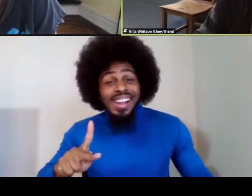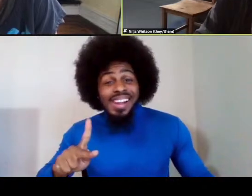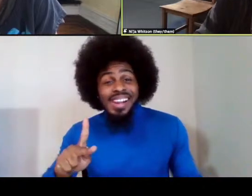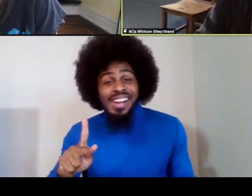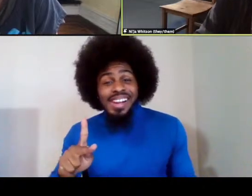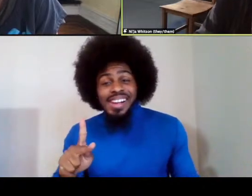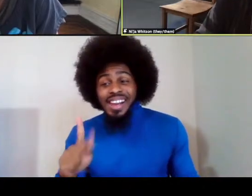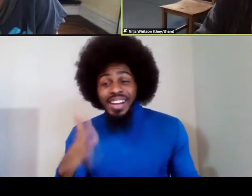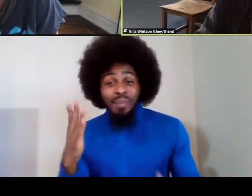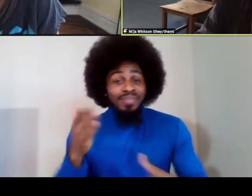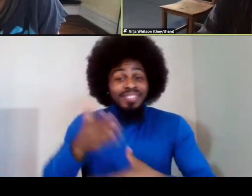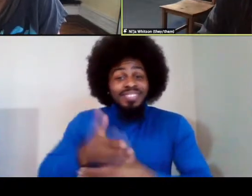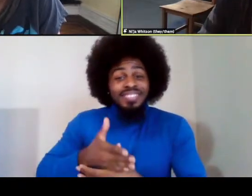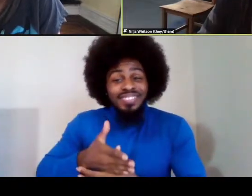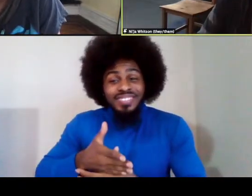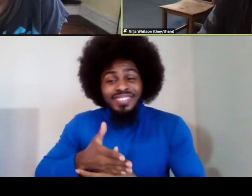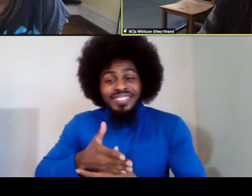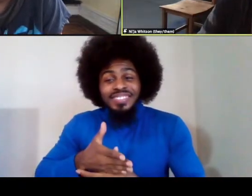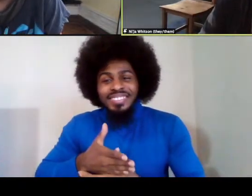All right.